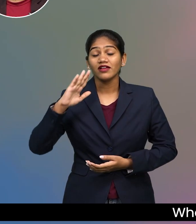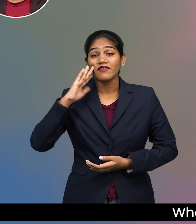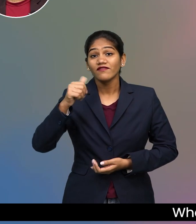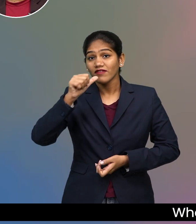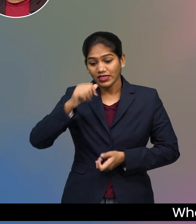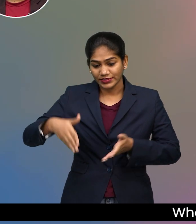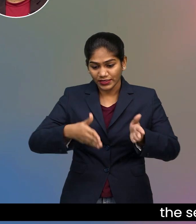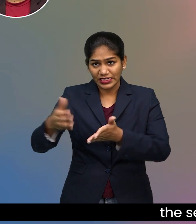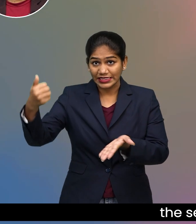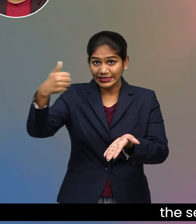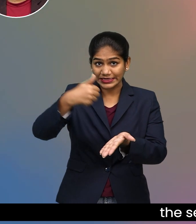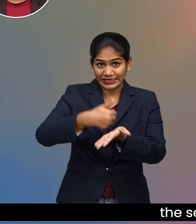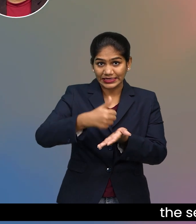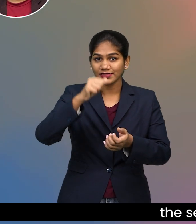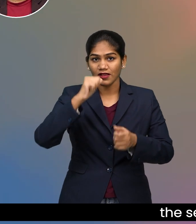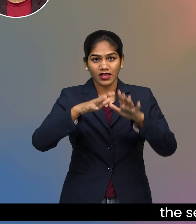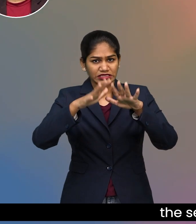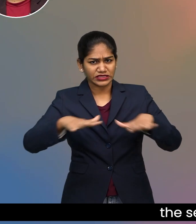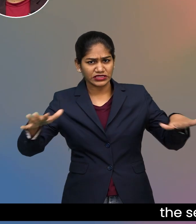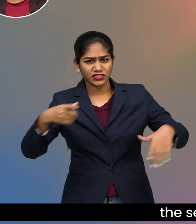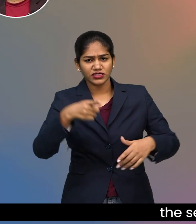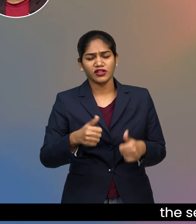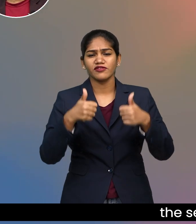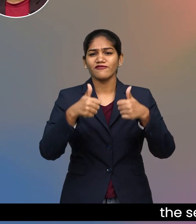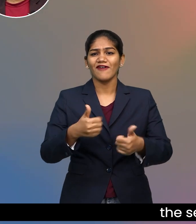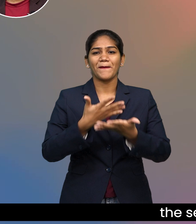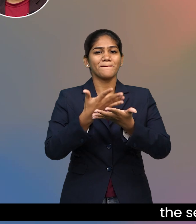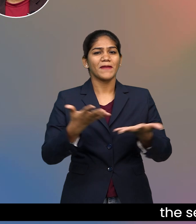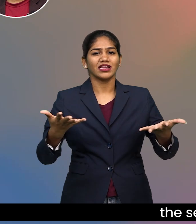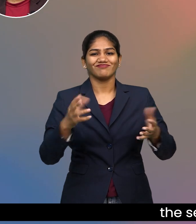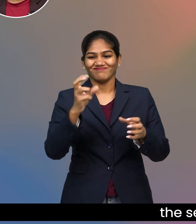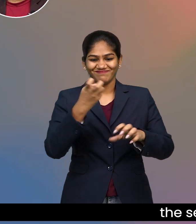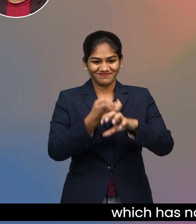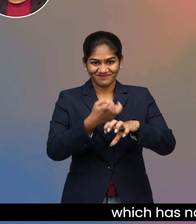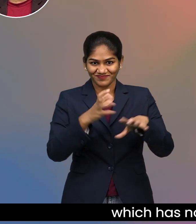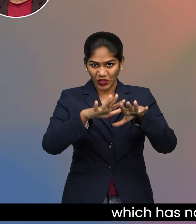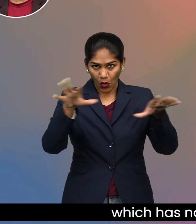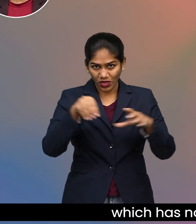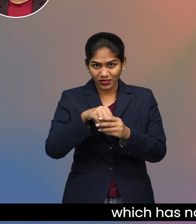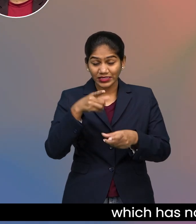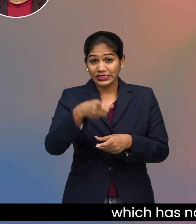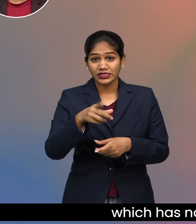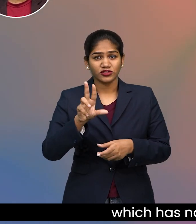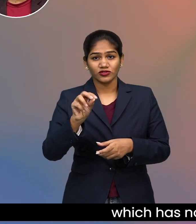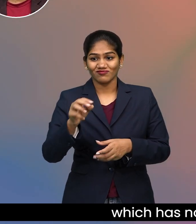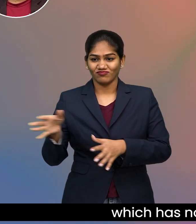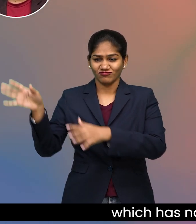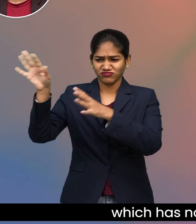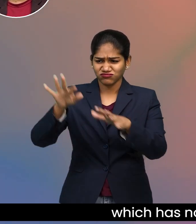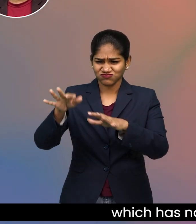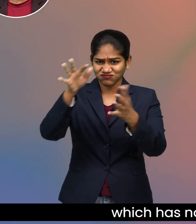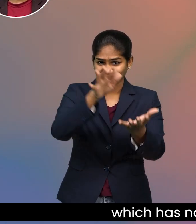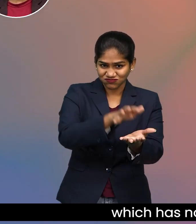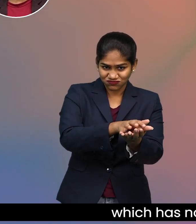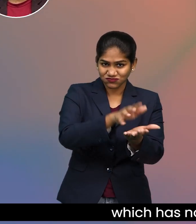When a river reaches the sea, the fine material which has not yet dropped